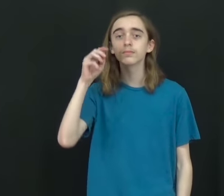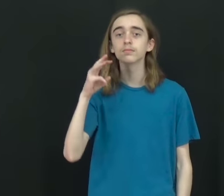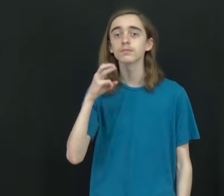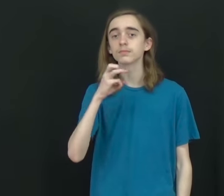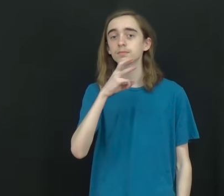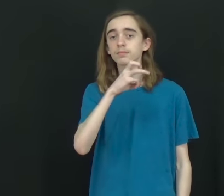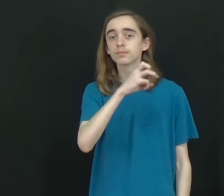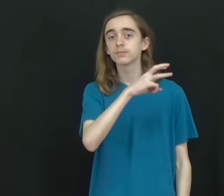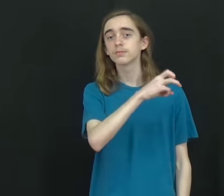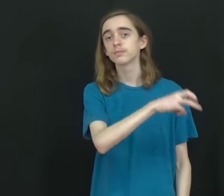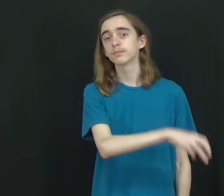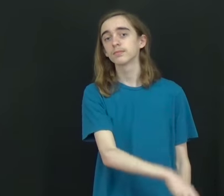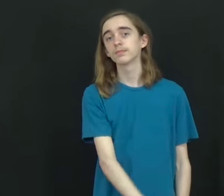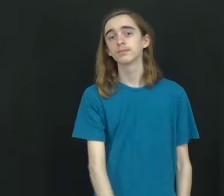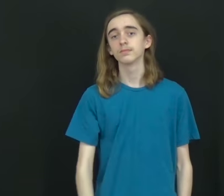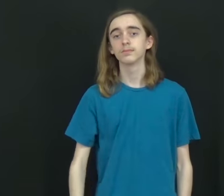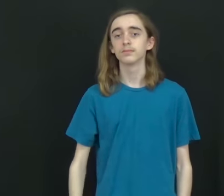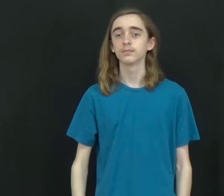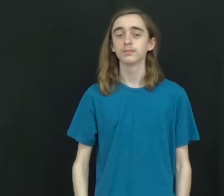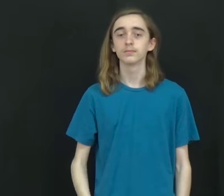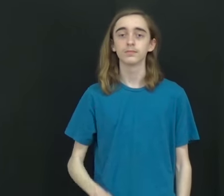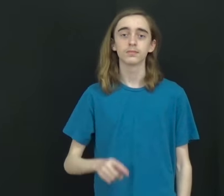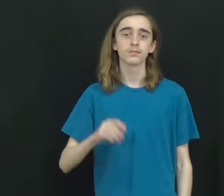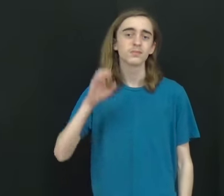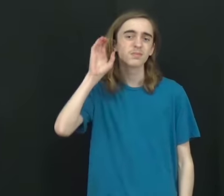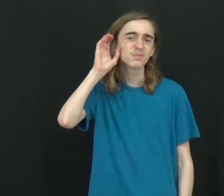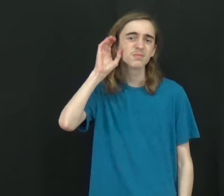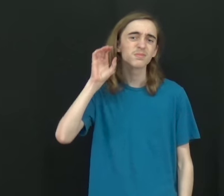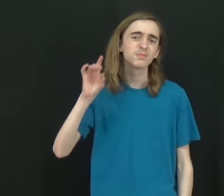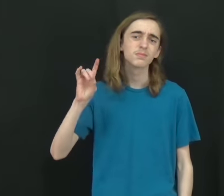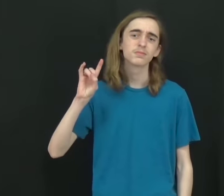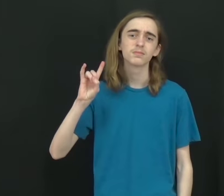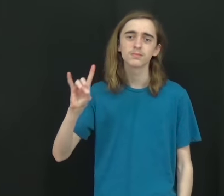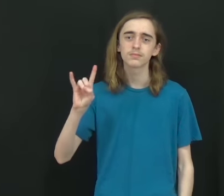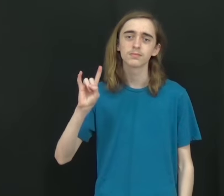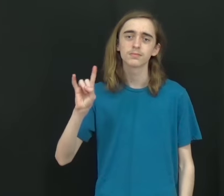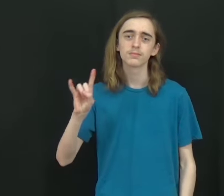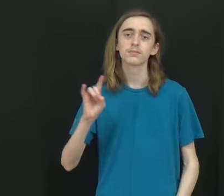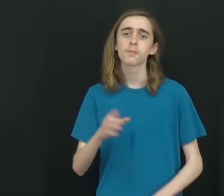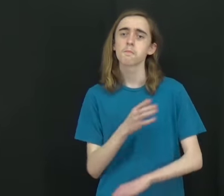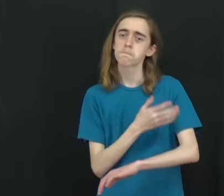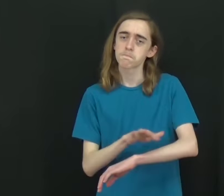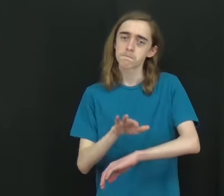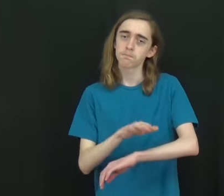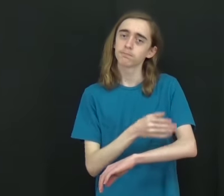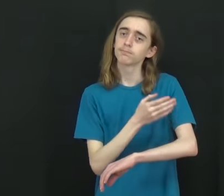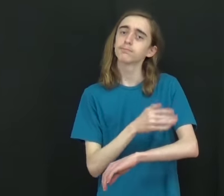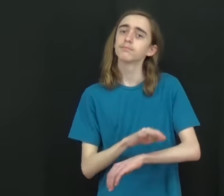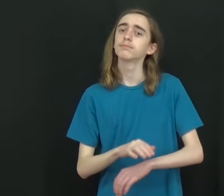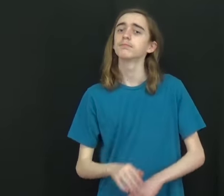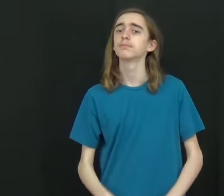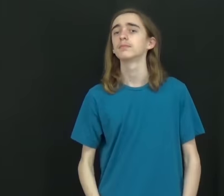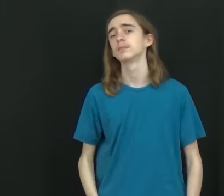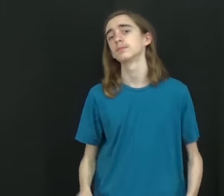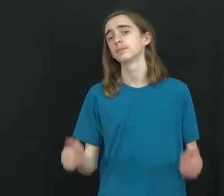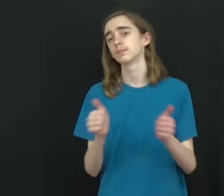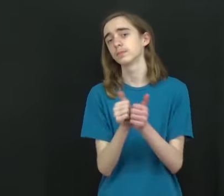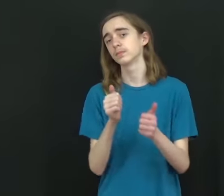teenage dirtbag, baby. Listen to Iron Maiden, baby, with